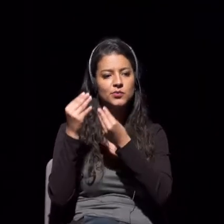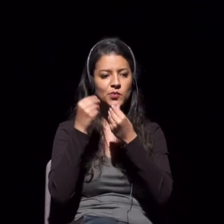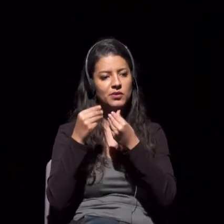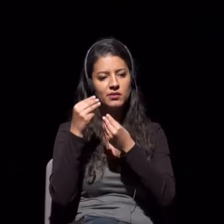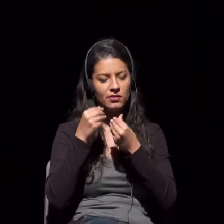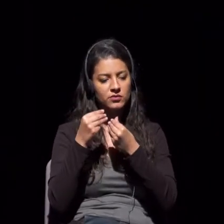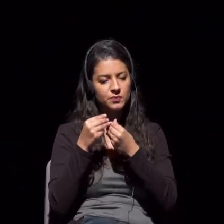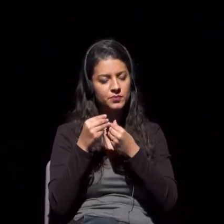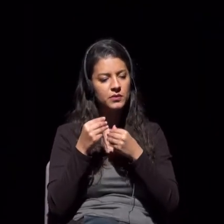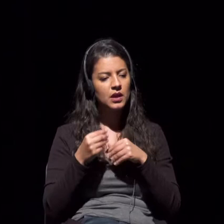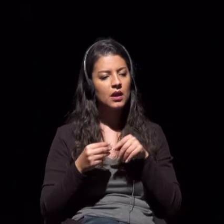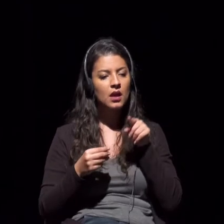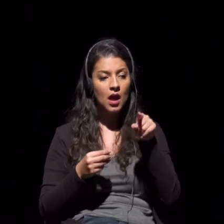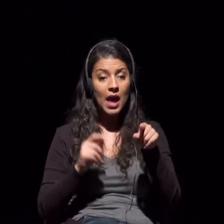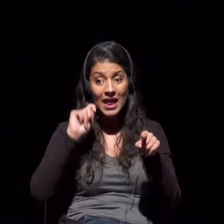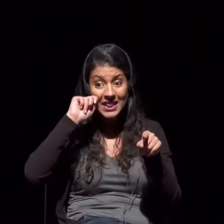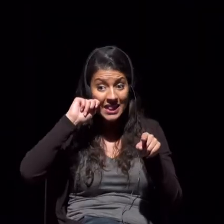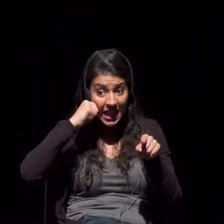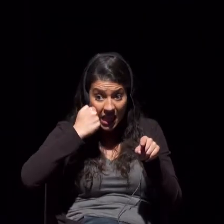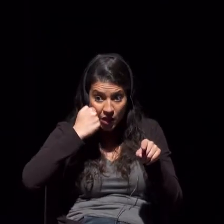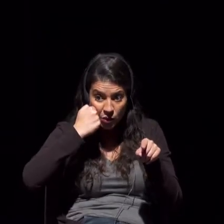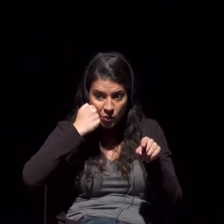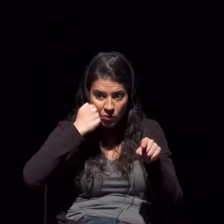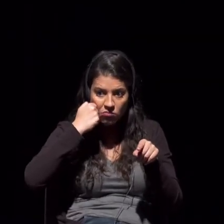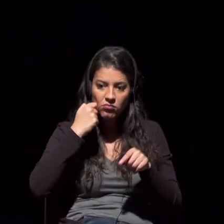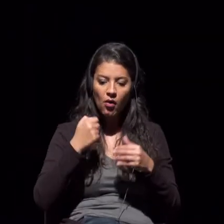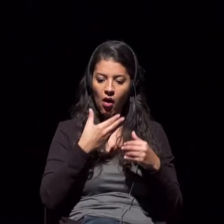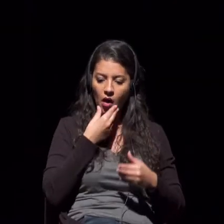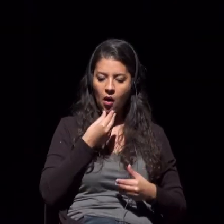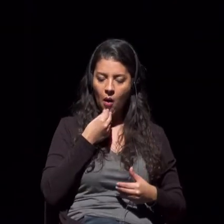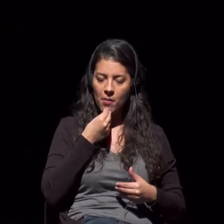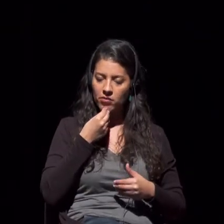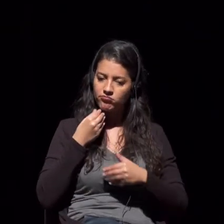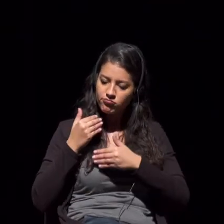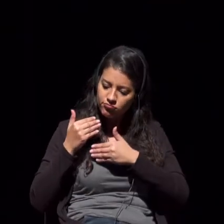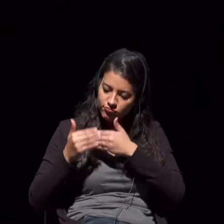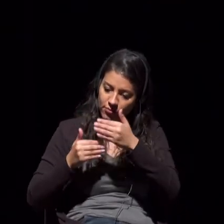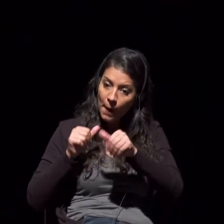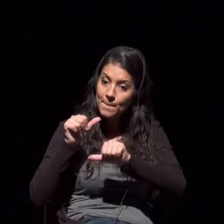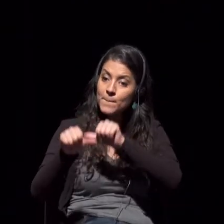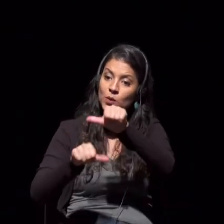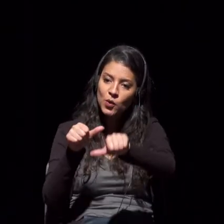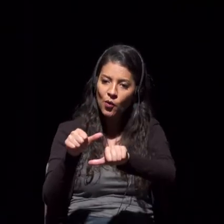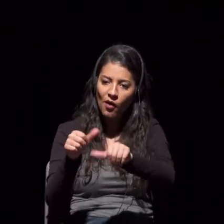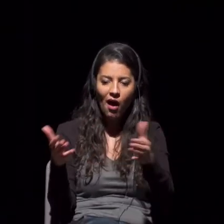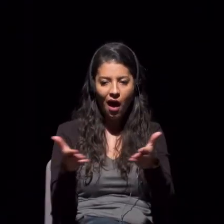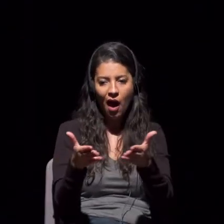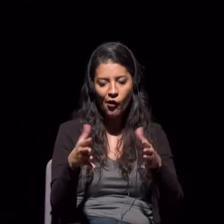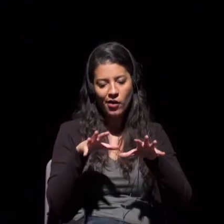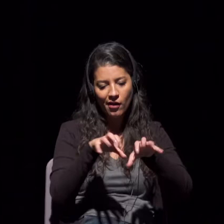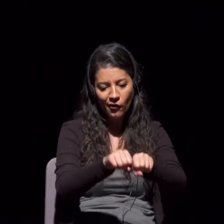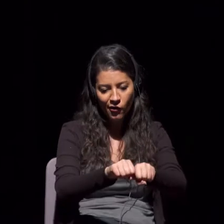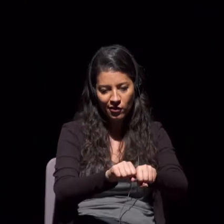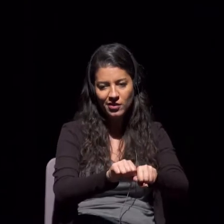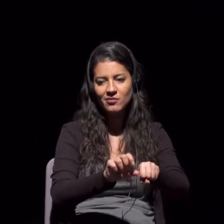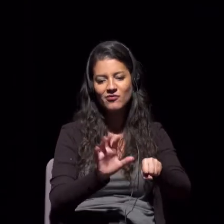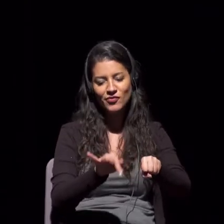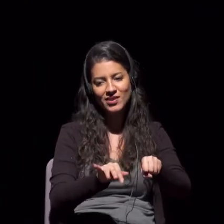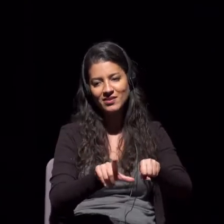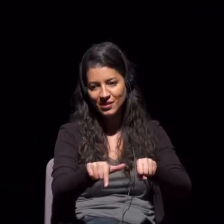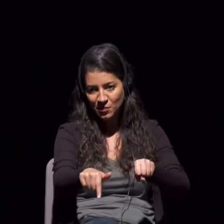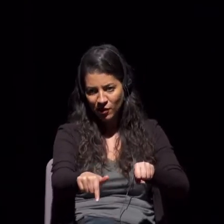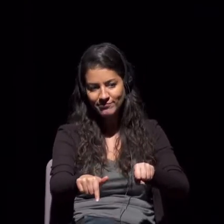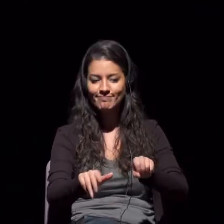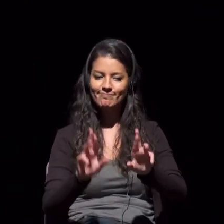in post-colonial Jamaica? It is potentially even more multifaceted and complex than ever,